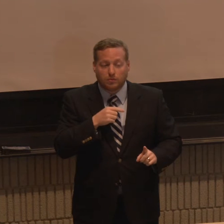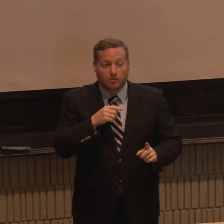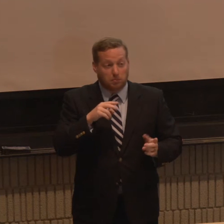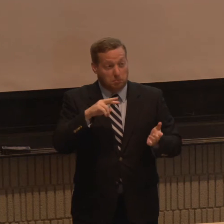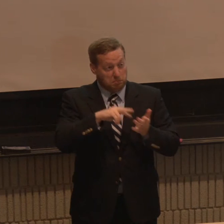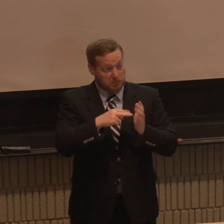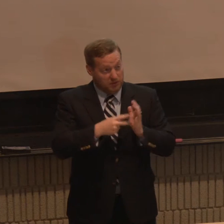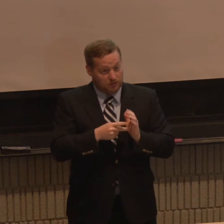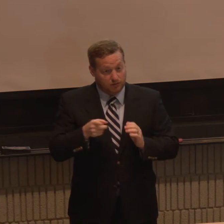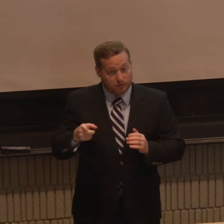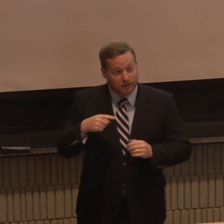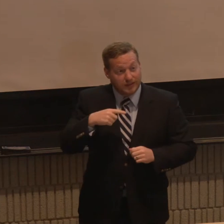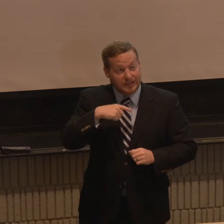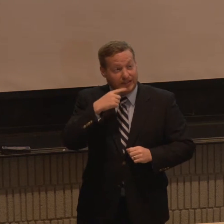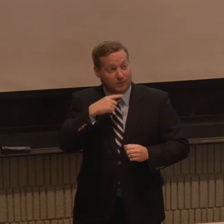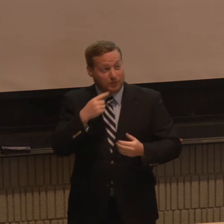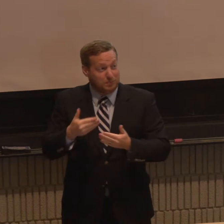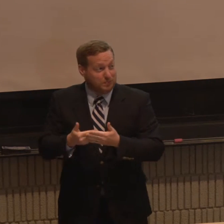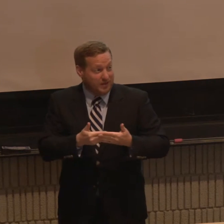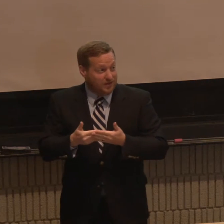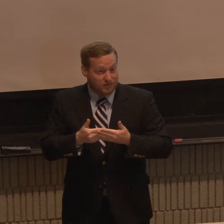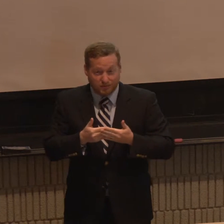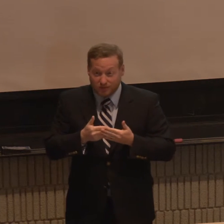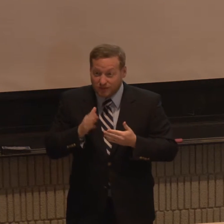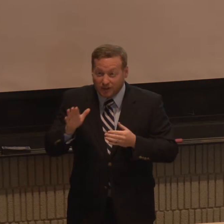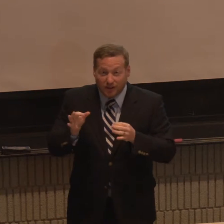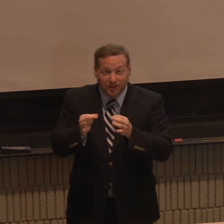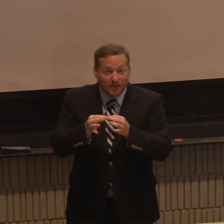The children can actually produce signs